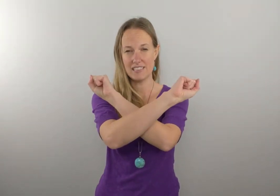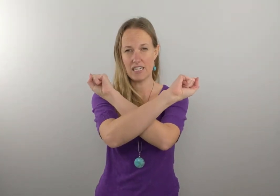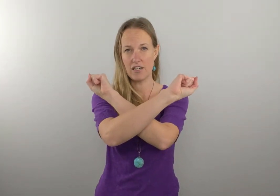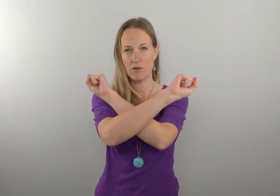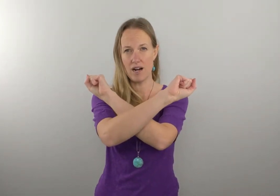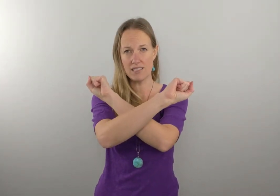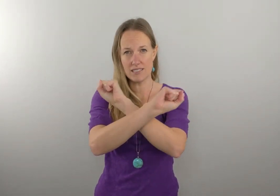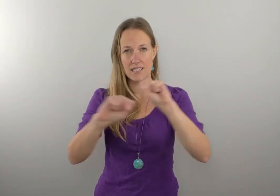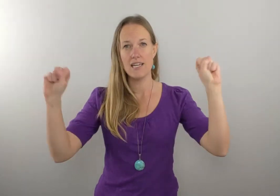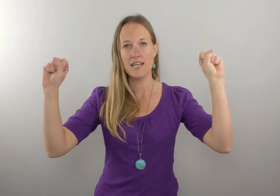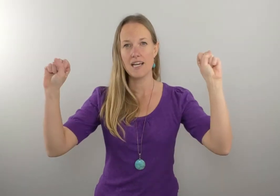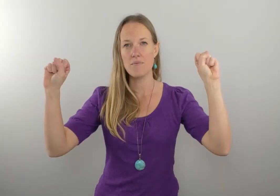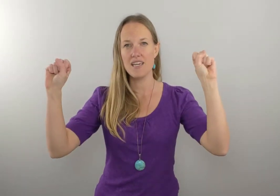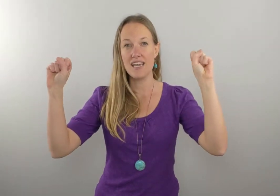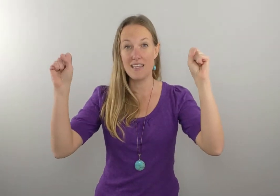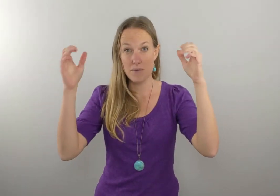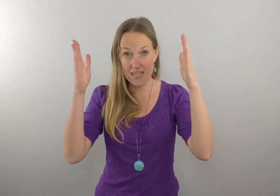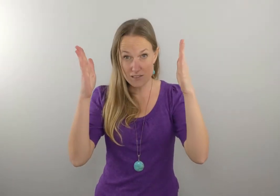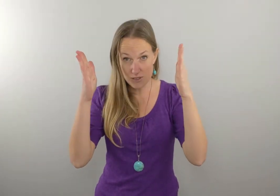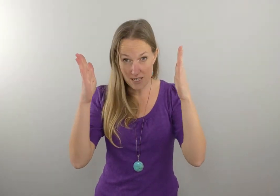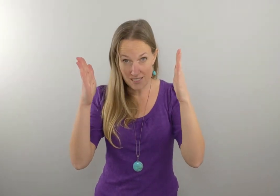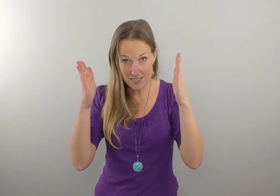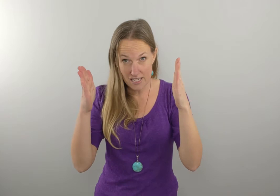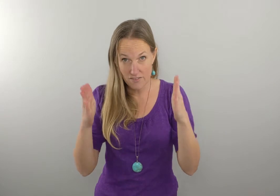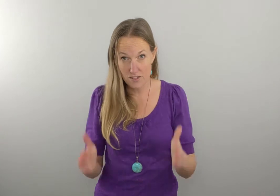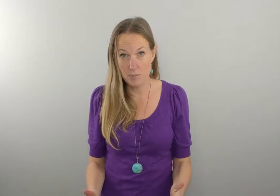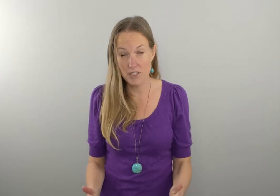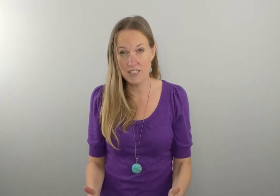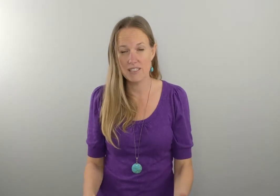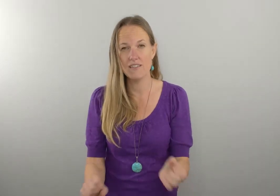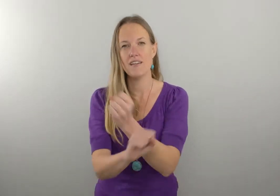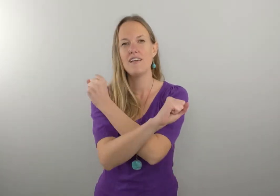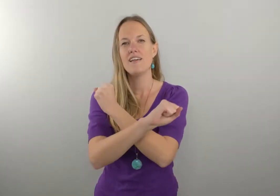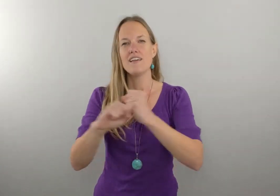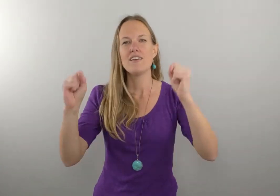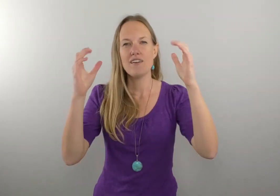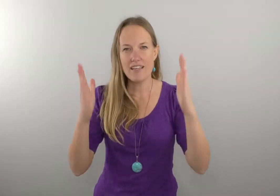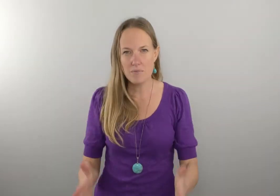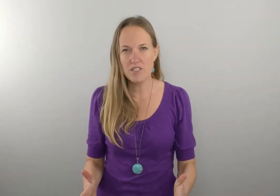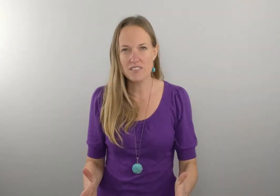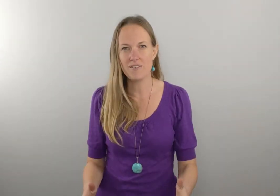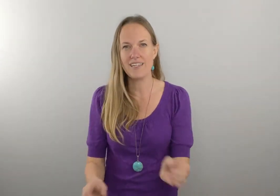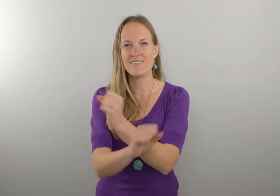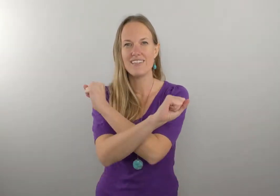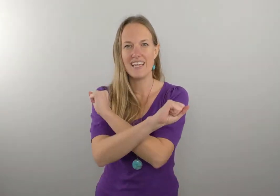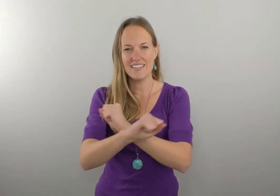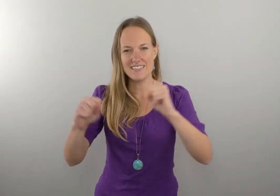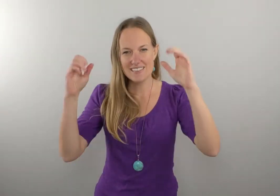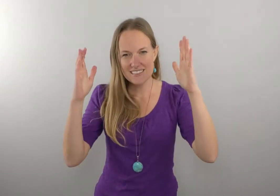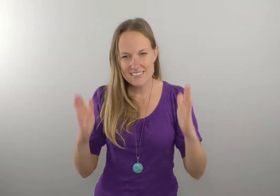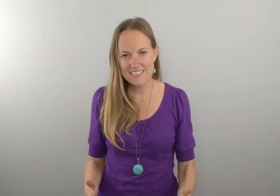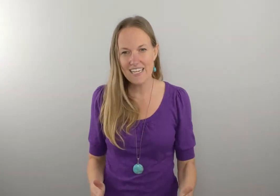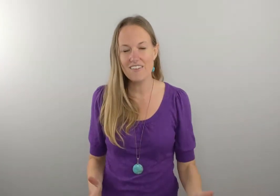starting crossed, coming, and then because we're talking Savior, person, you add the person one, okay?